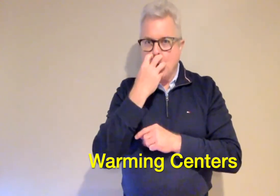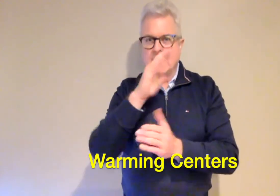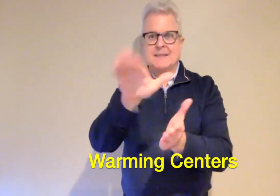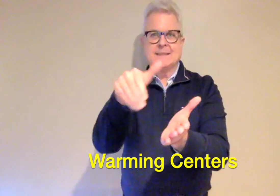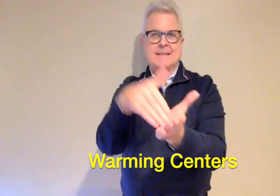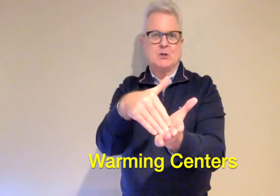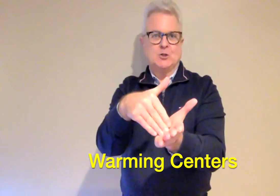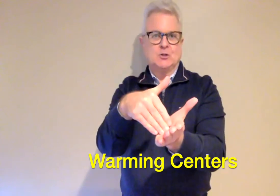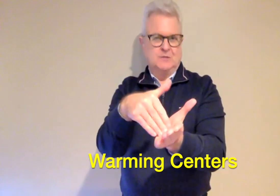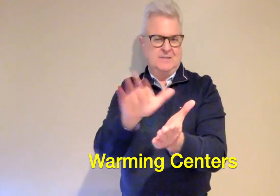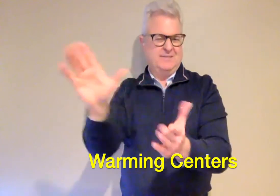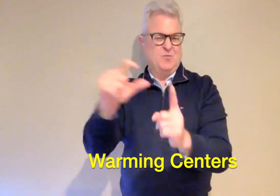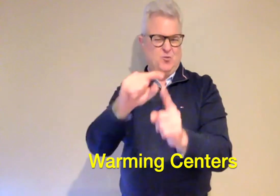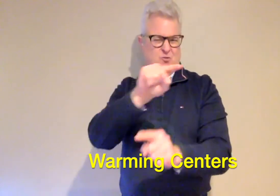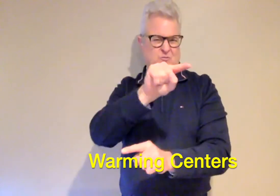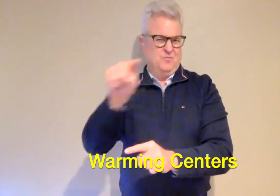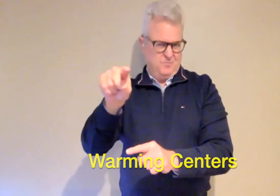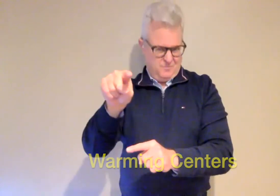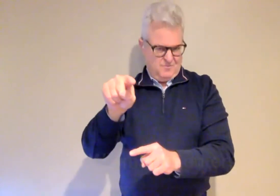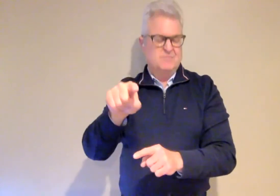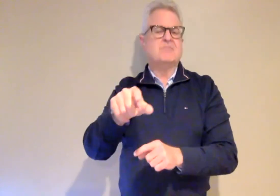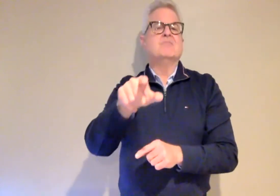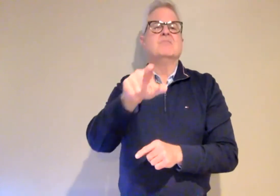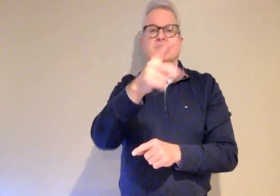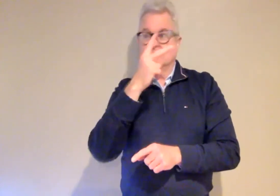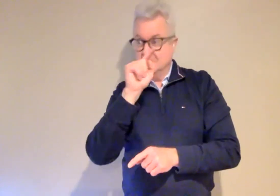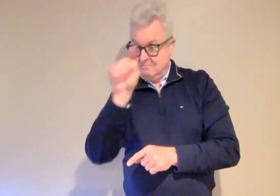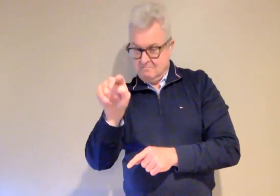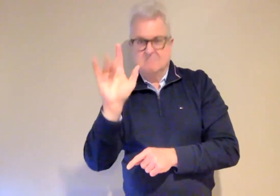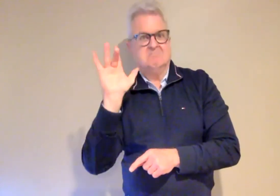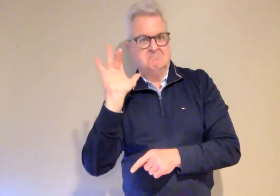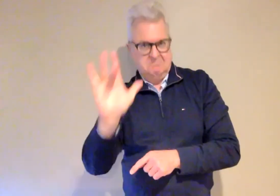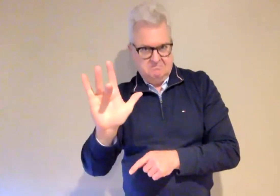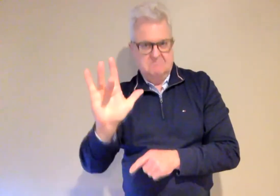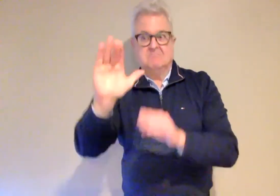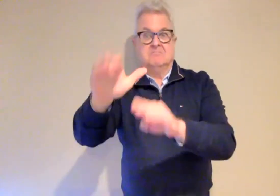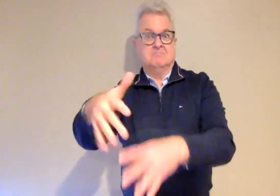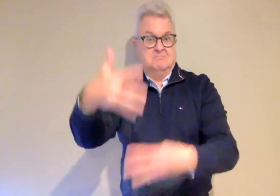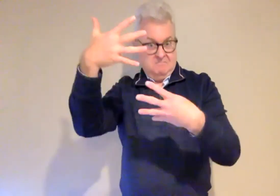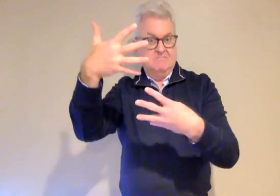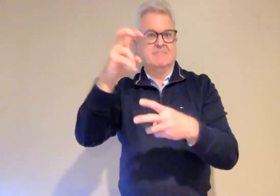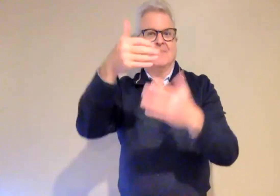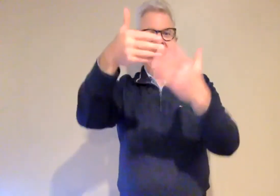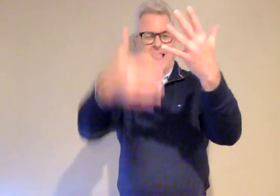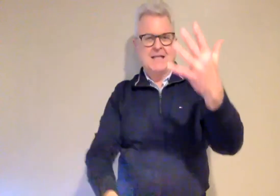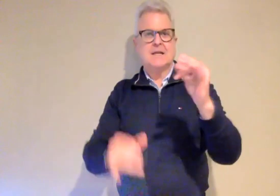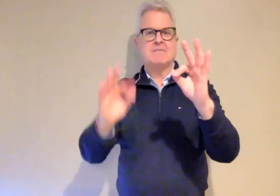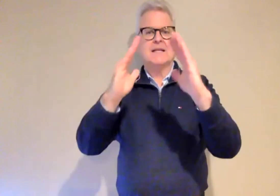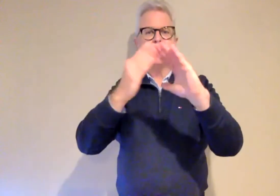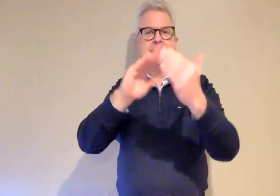And their shelters are known as warming shelters. That's the terminology that they use. So when you click onto that link, it'll give you a listing